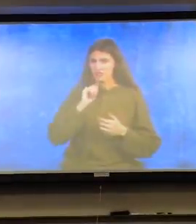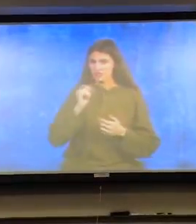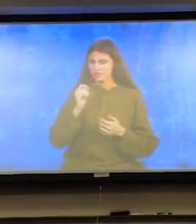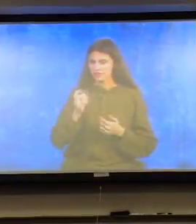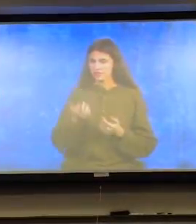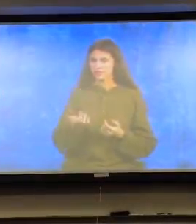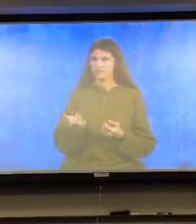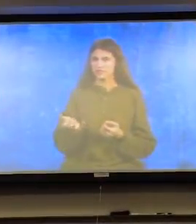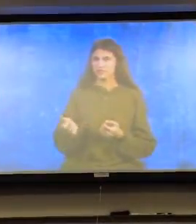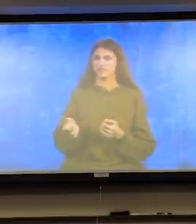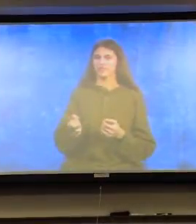Dark tan, probably.